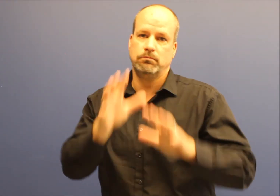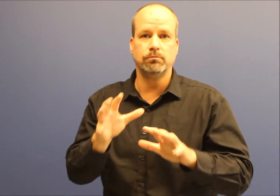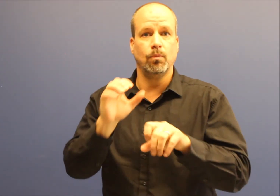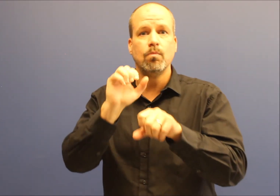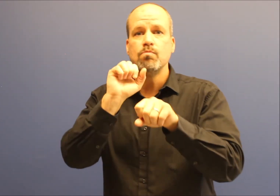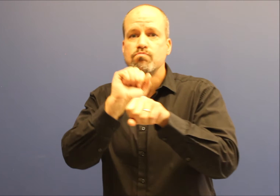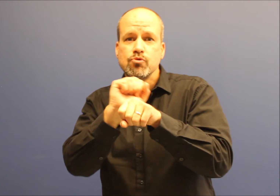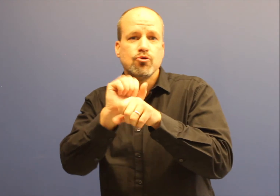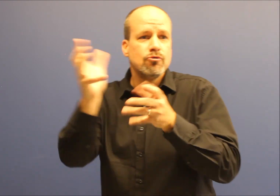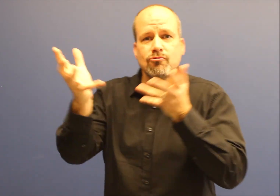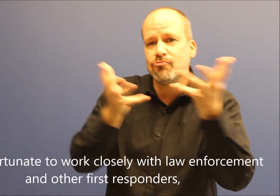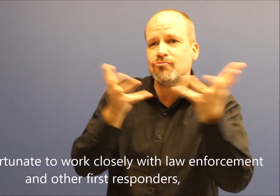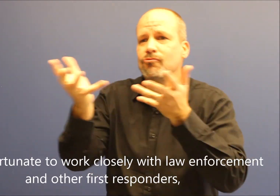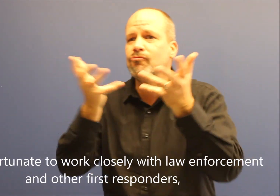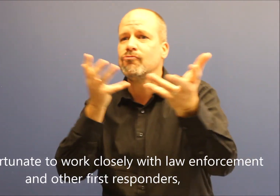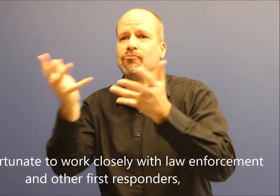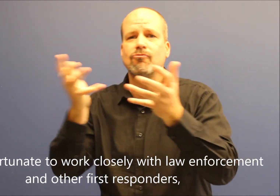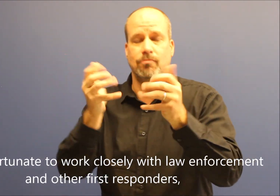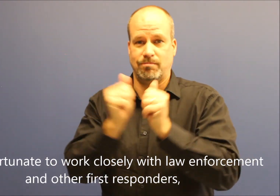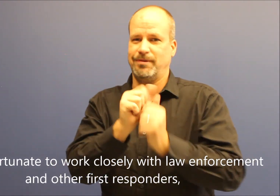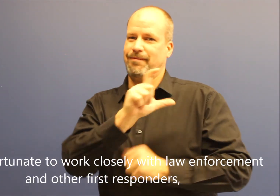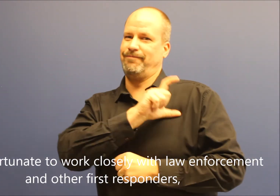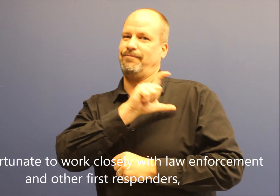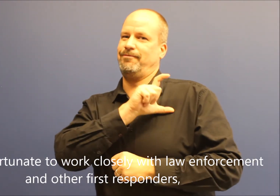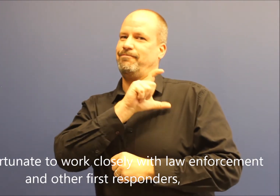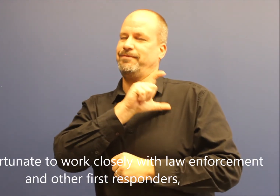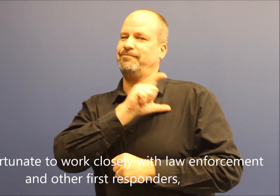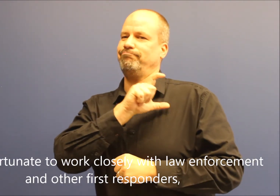We are fortunate to work closely with law enforcement